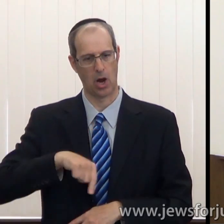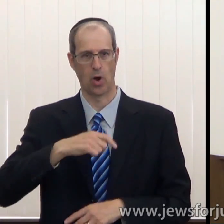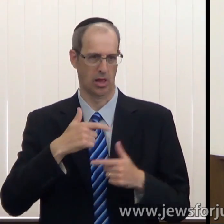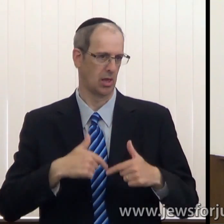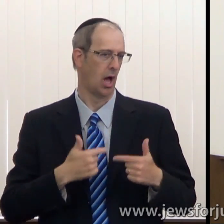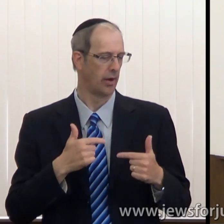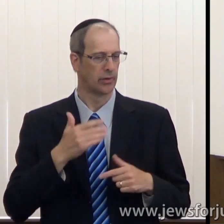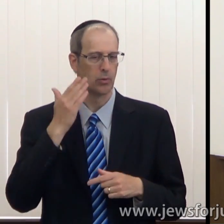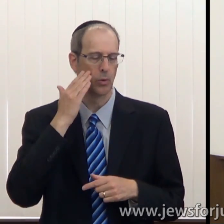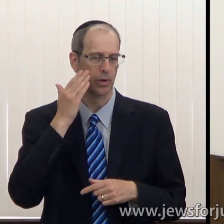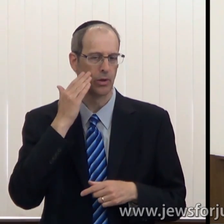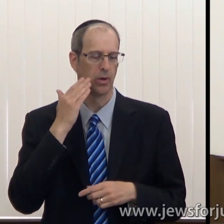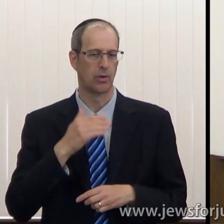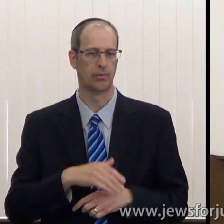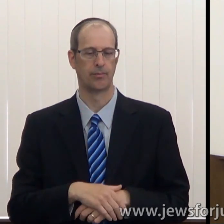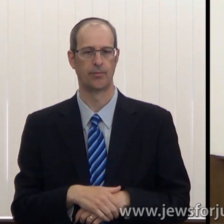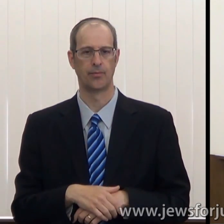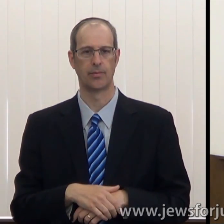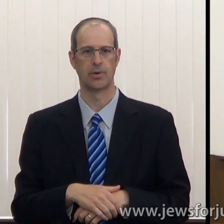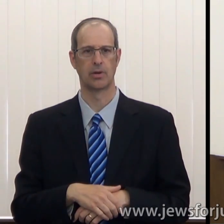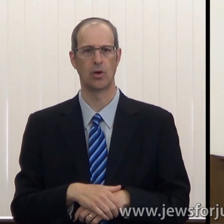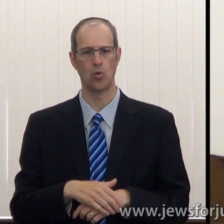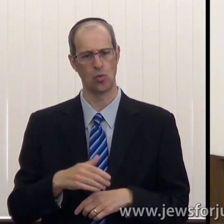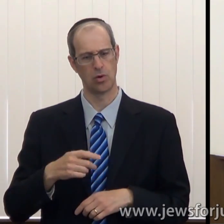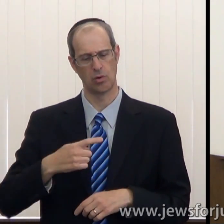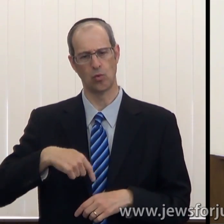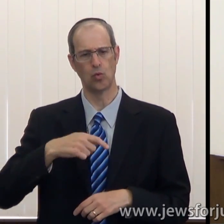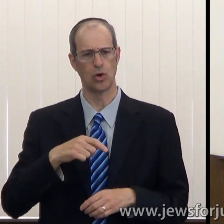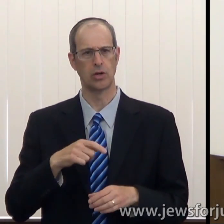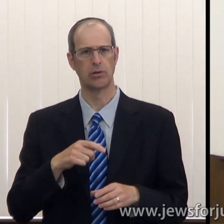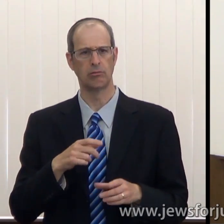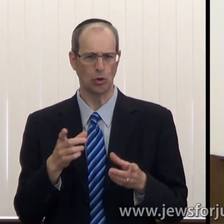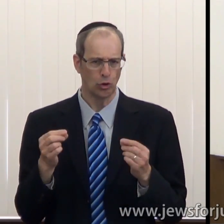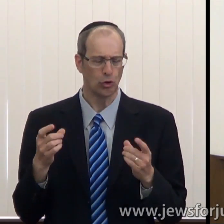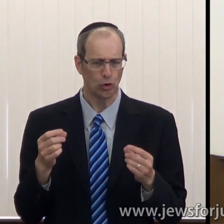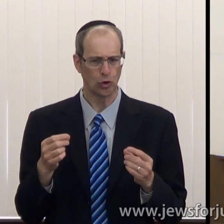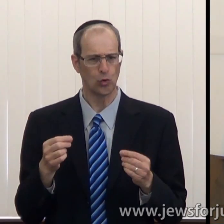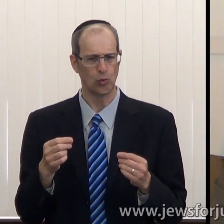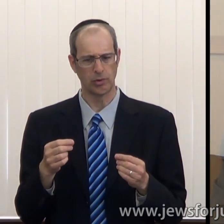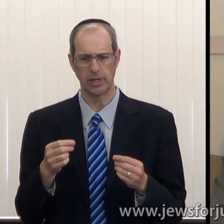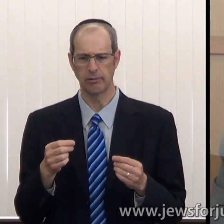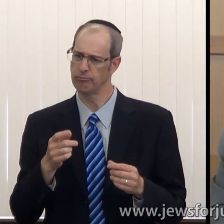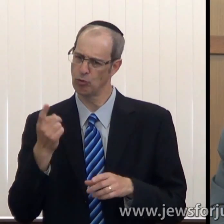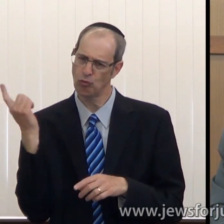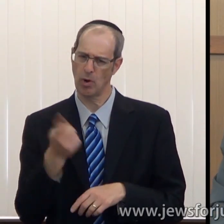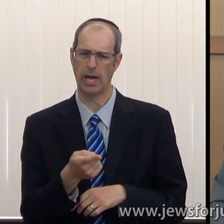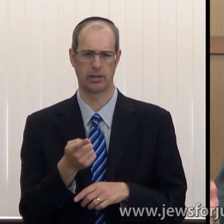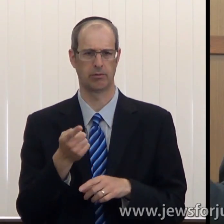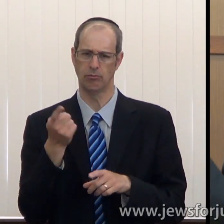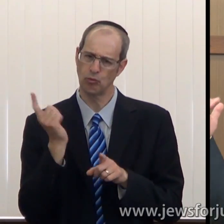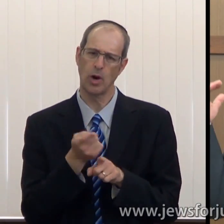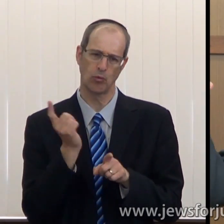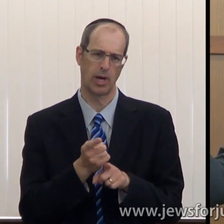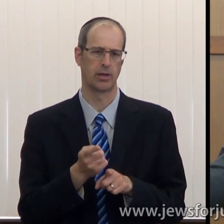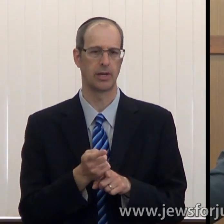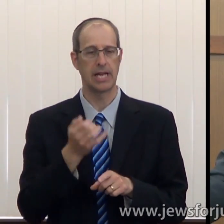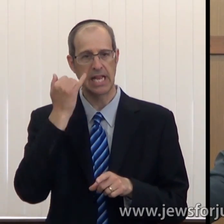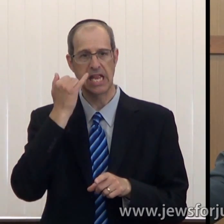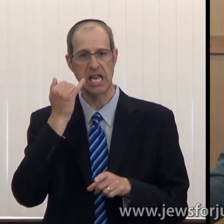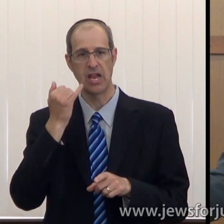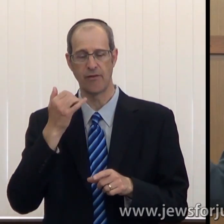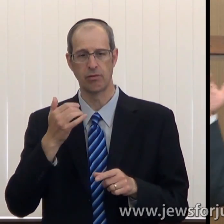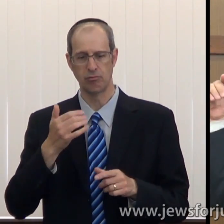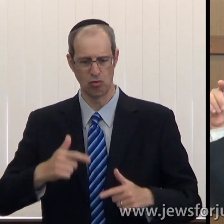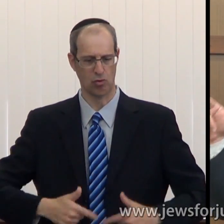when we know that we're doing what we should be doing. If you go through your